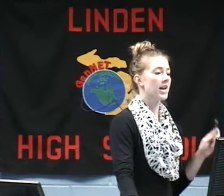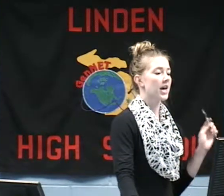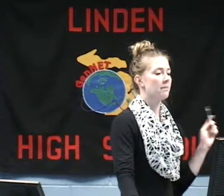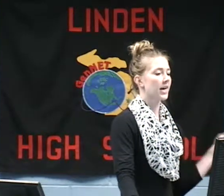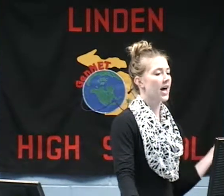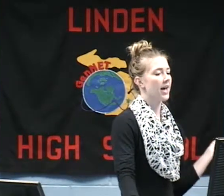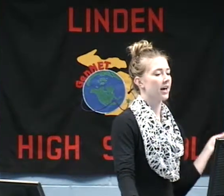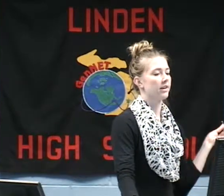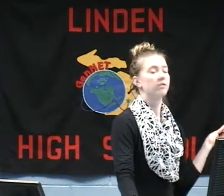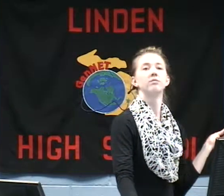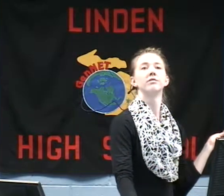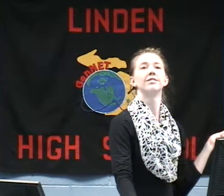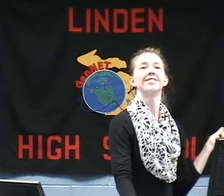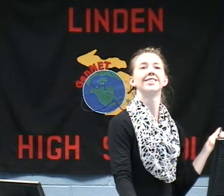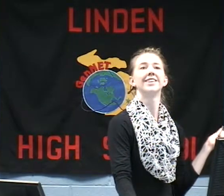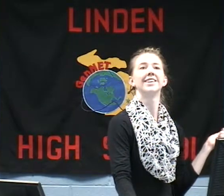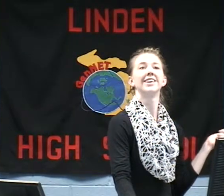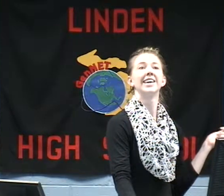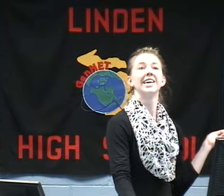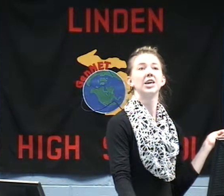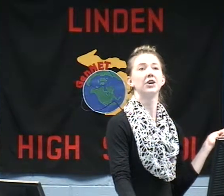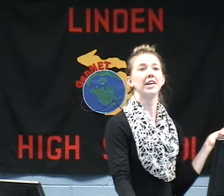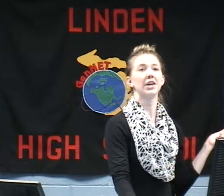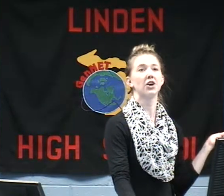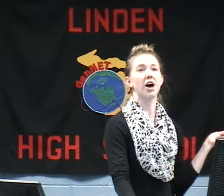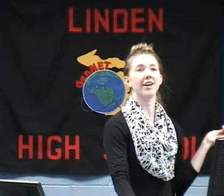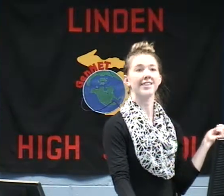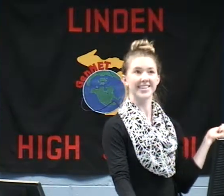Ariana, and Micaiah. Hearing ear dogs.